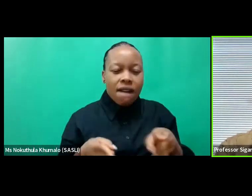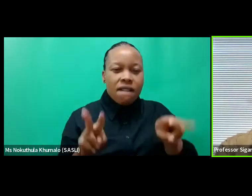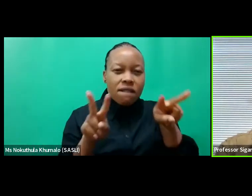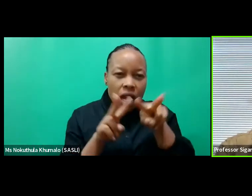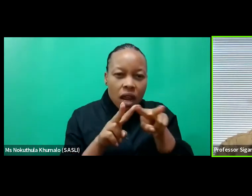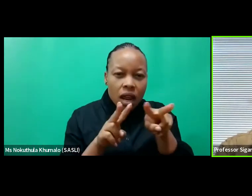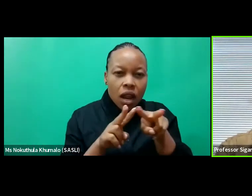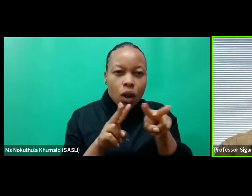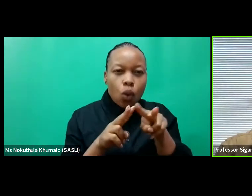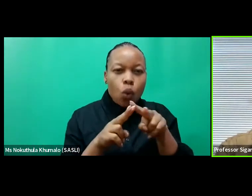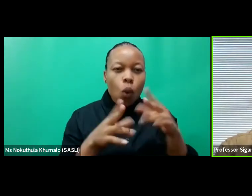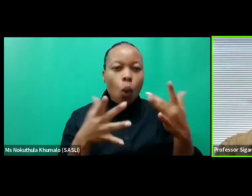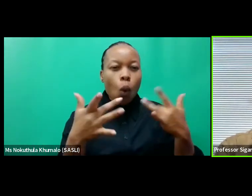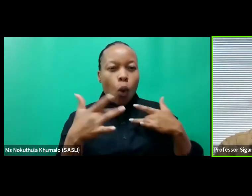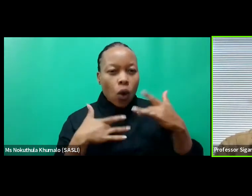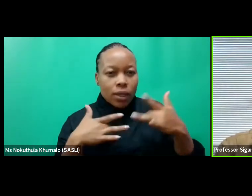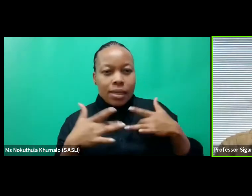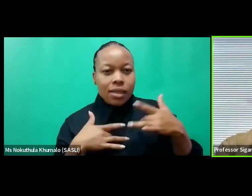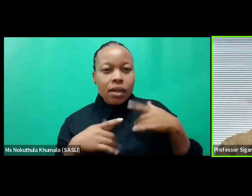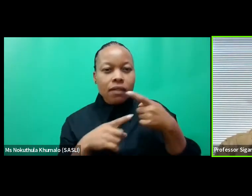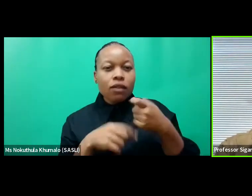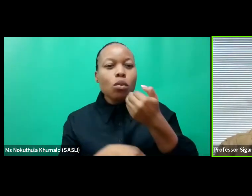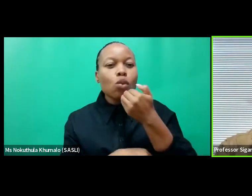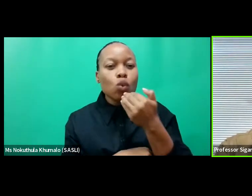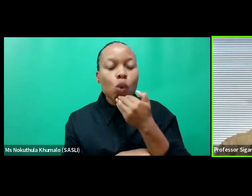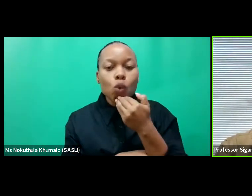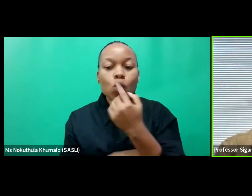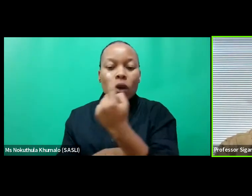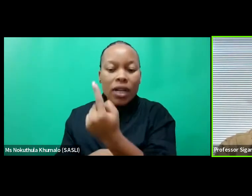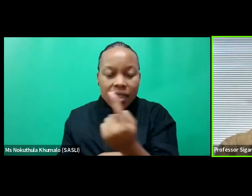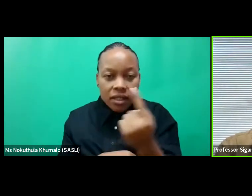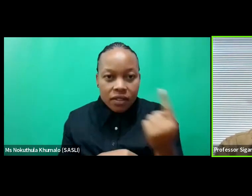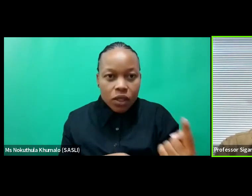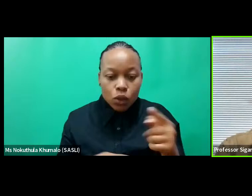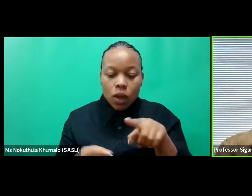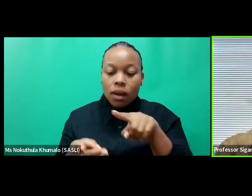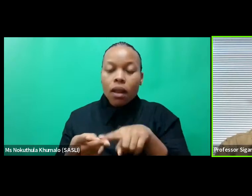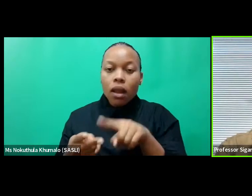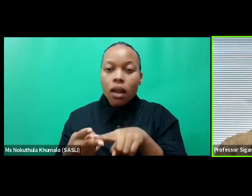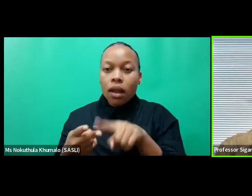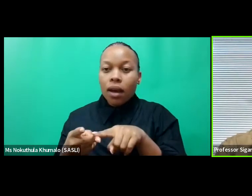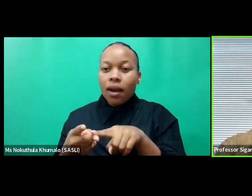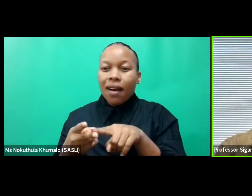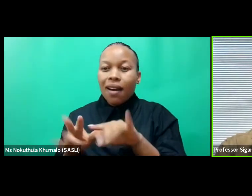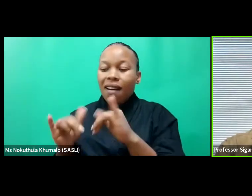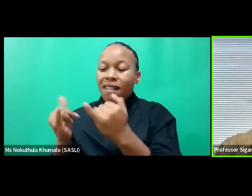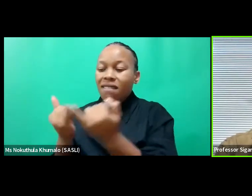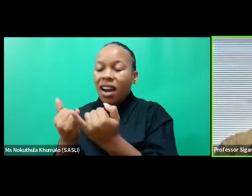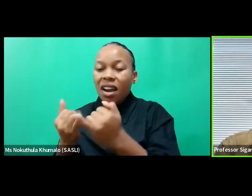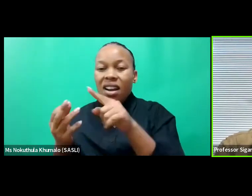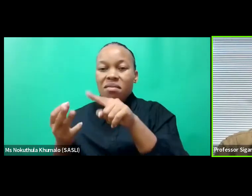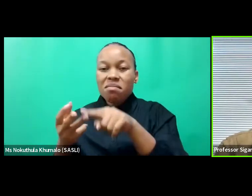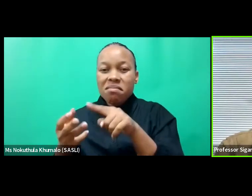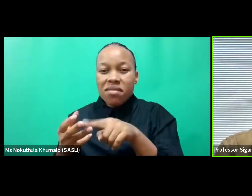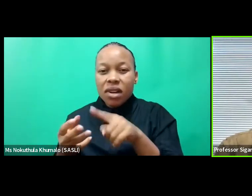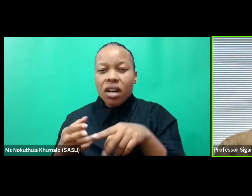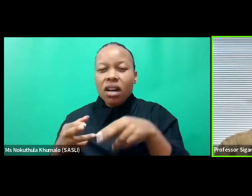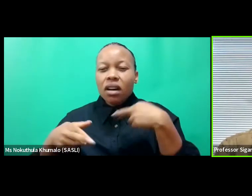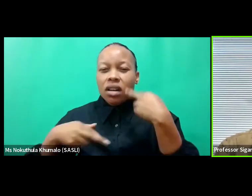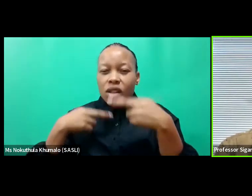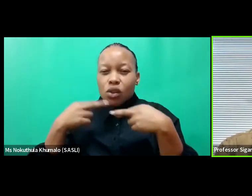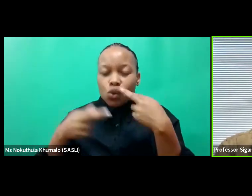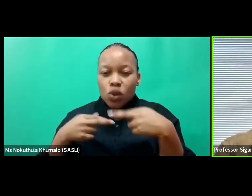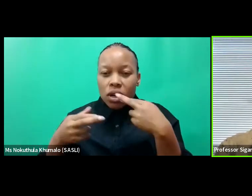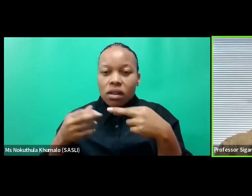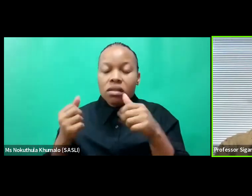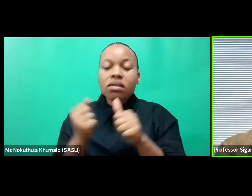from individuals to firms, universities to states, restaurants to magazines, are more often